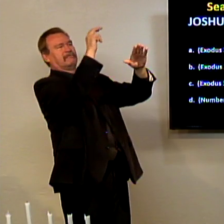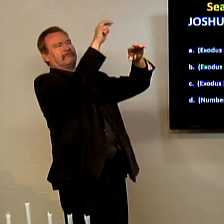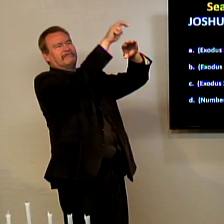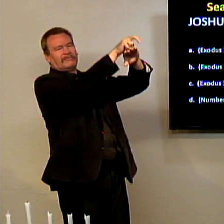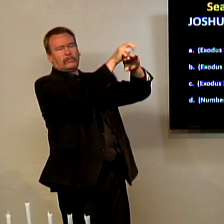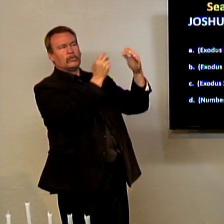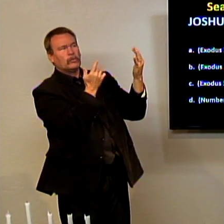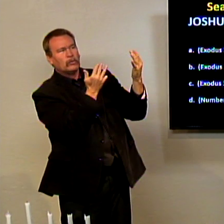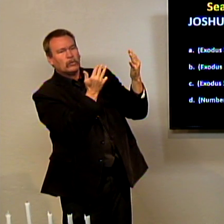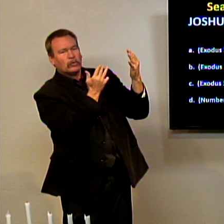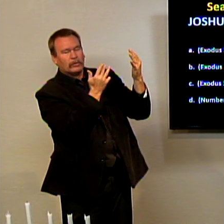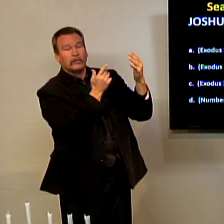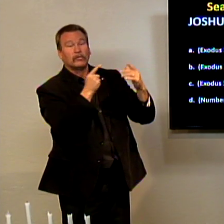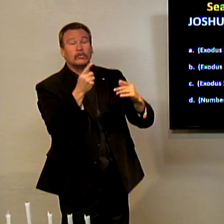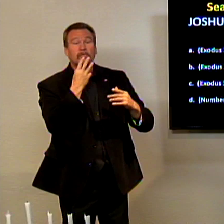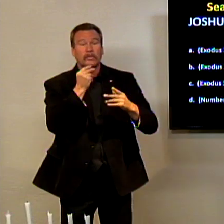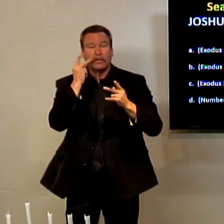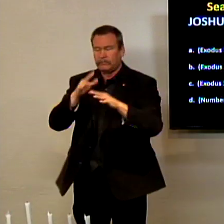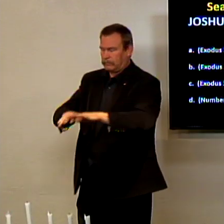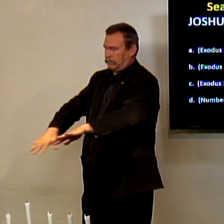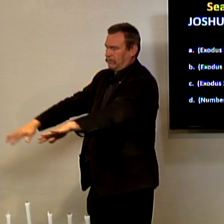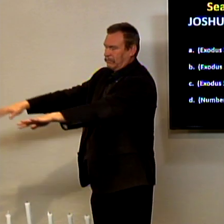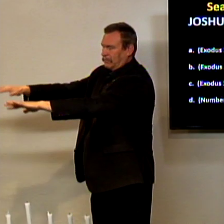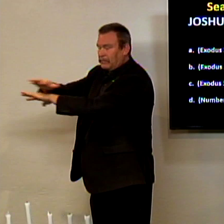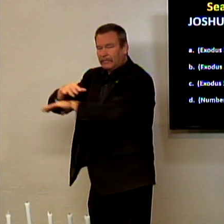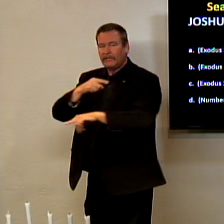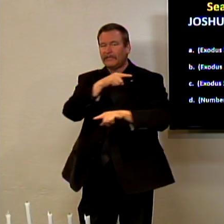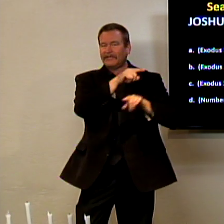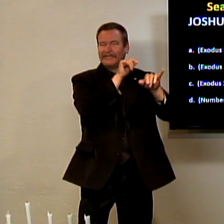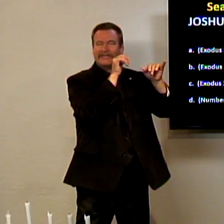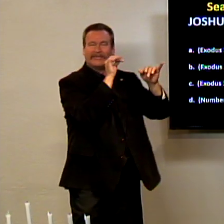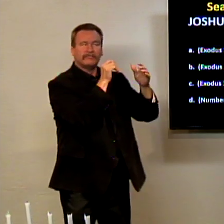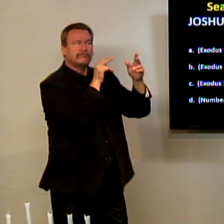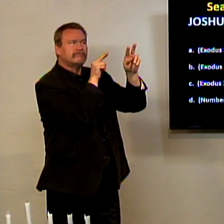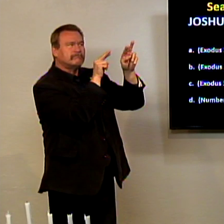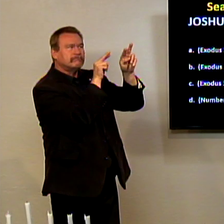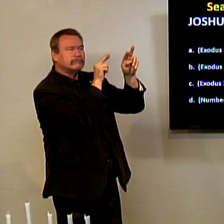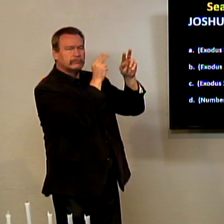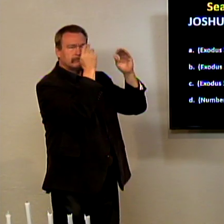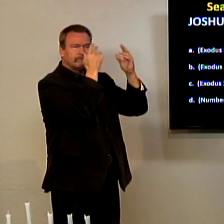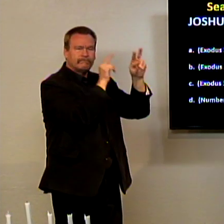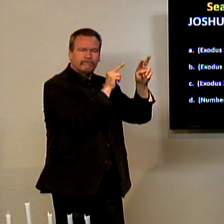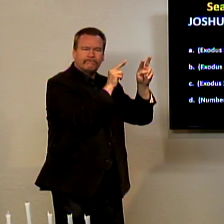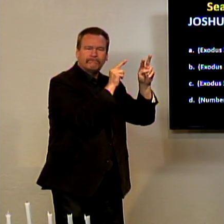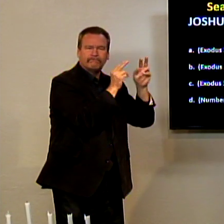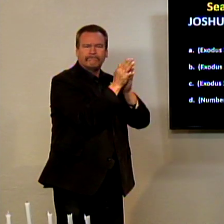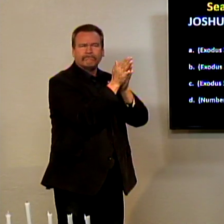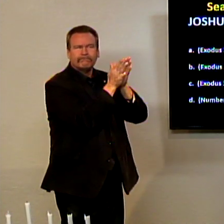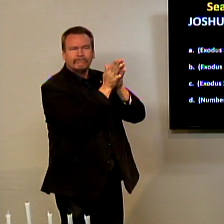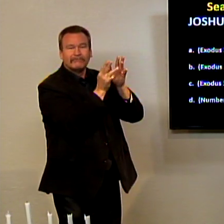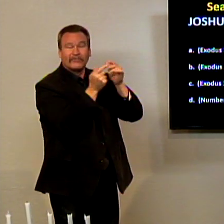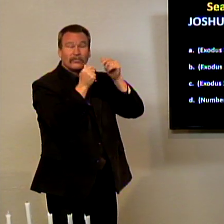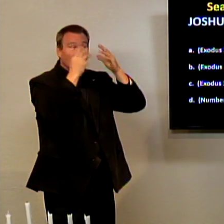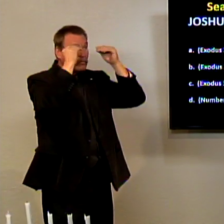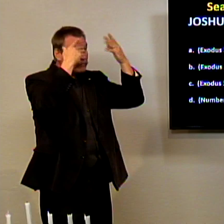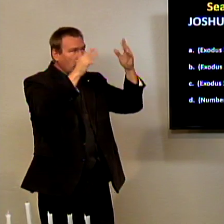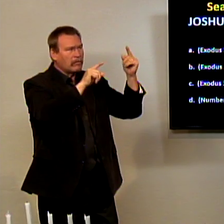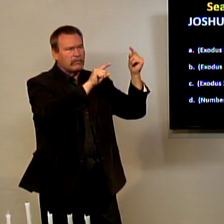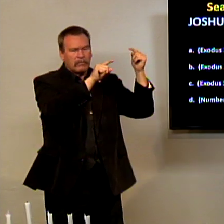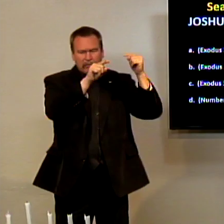was halfway up the mountain waiting for Moses. The Jewish people were down beneath, but Joshua was halfway